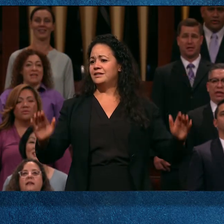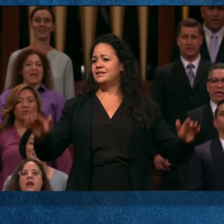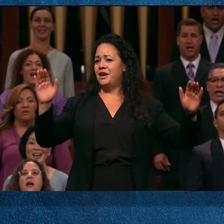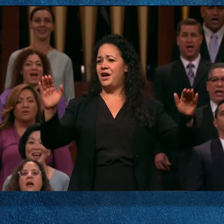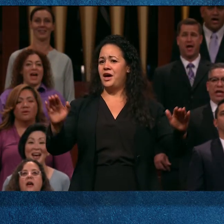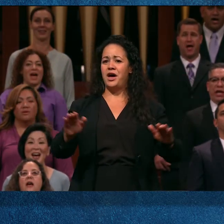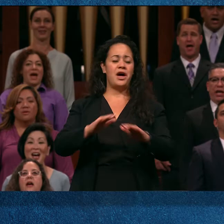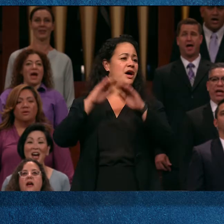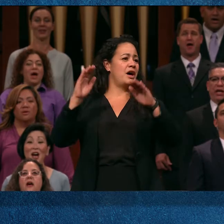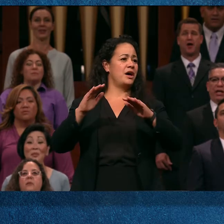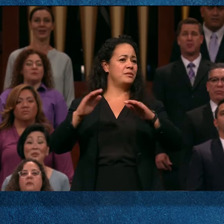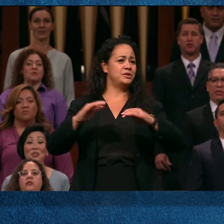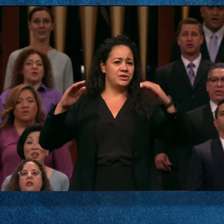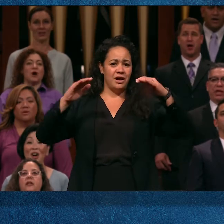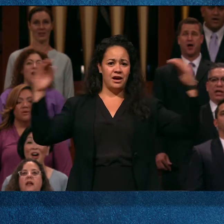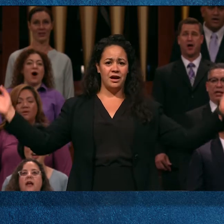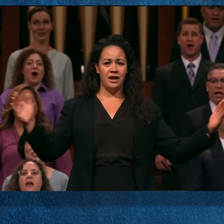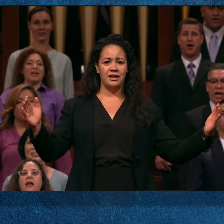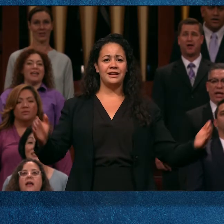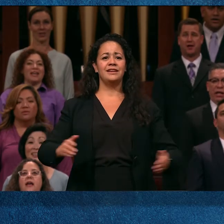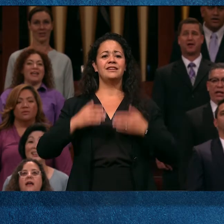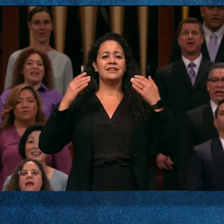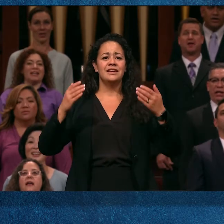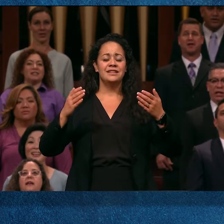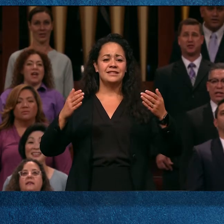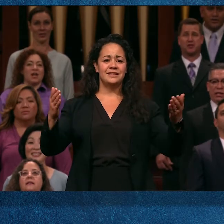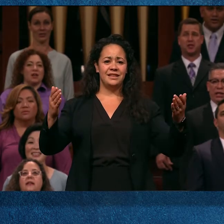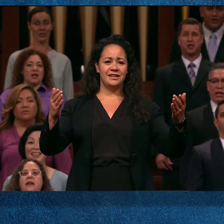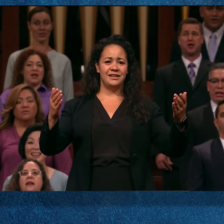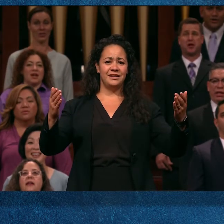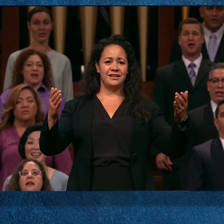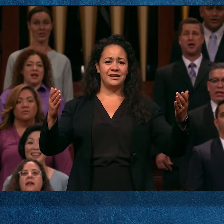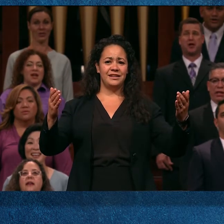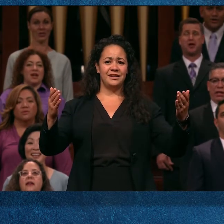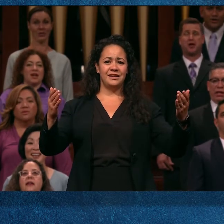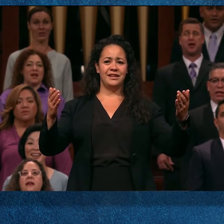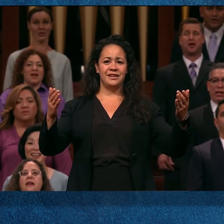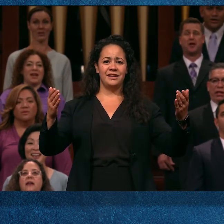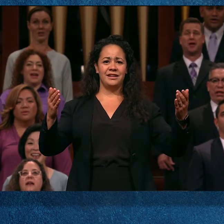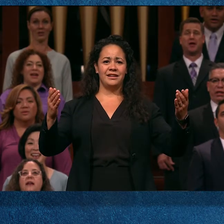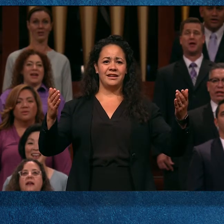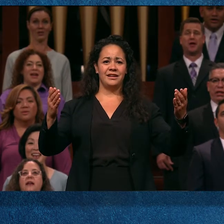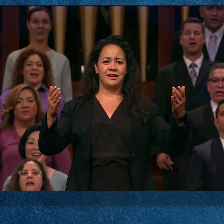pretension, Peace is free.